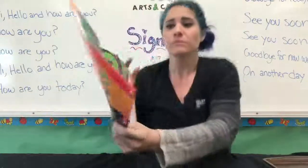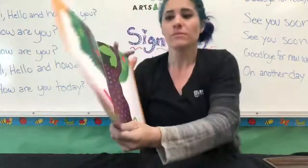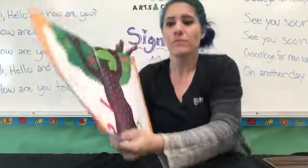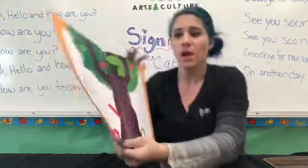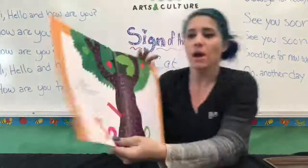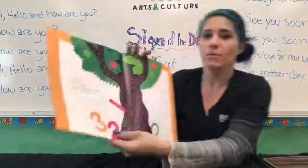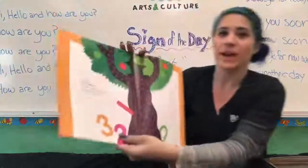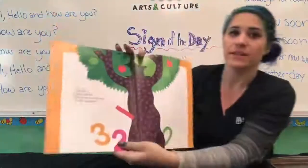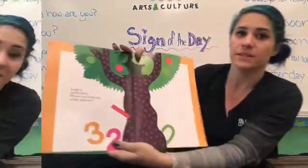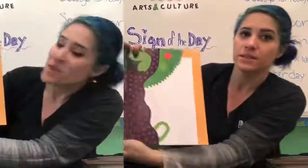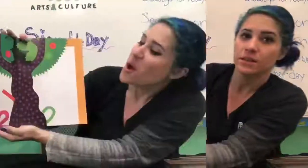All right.